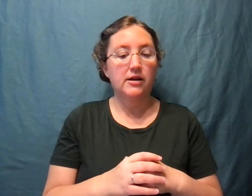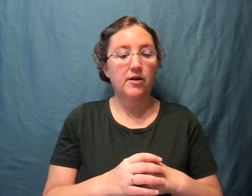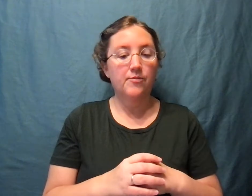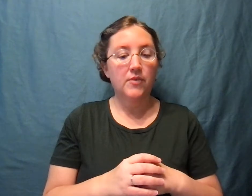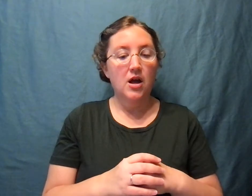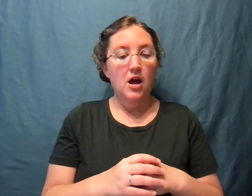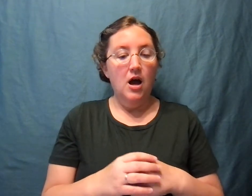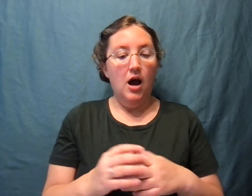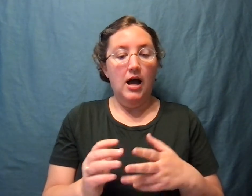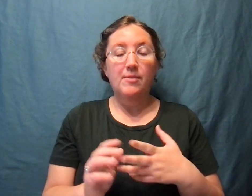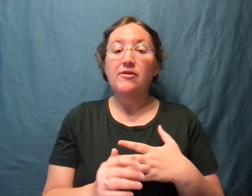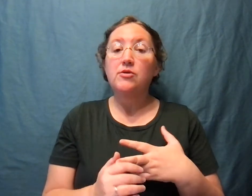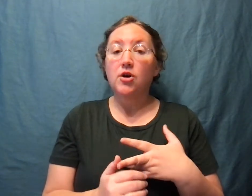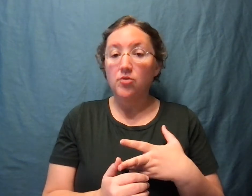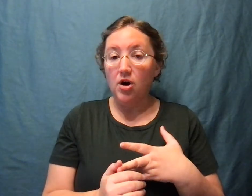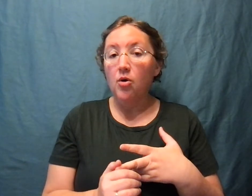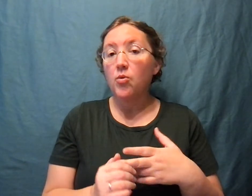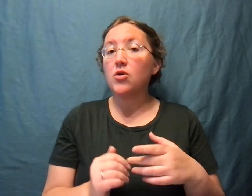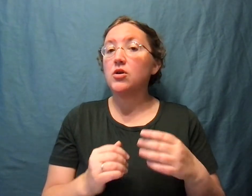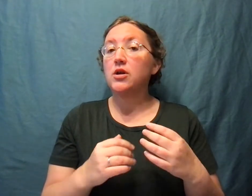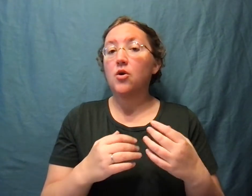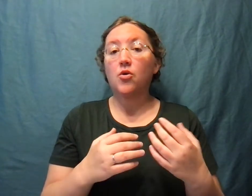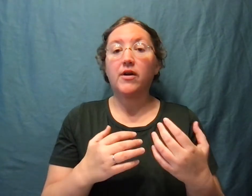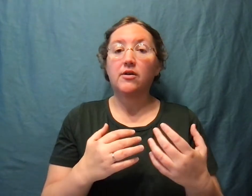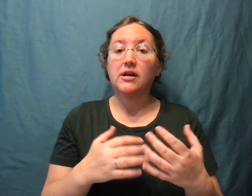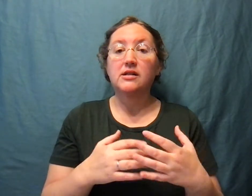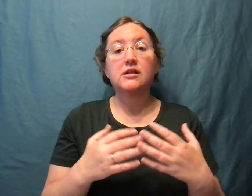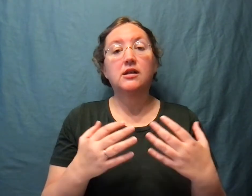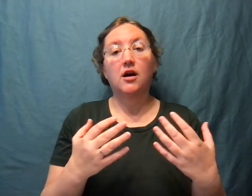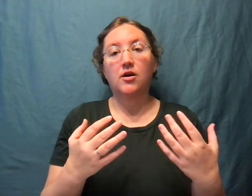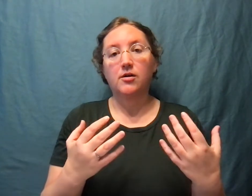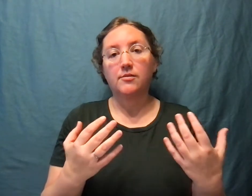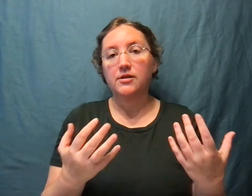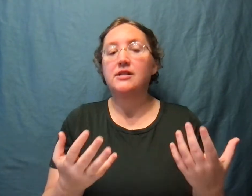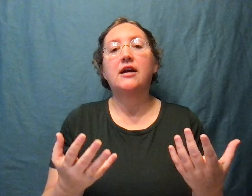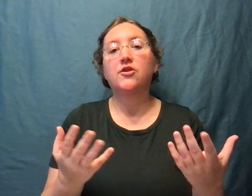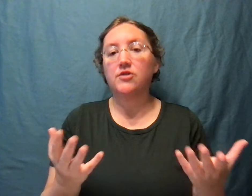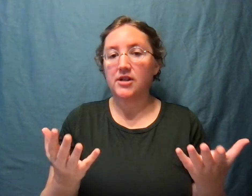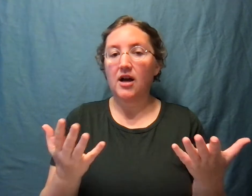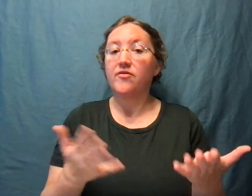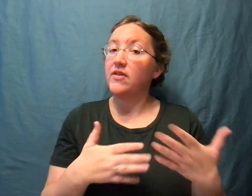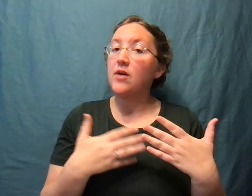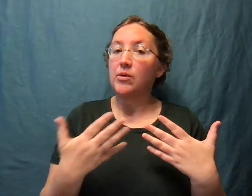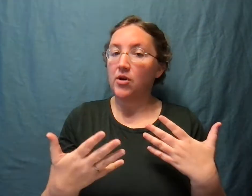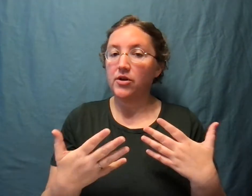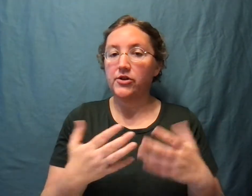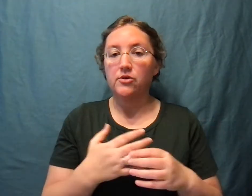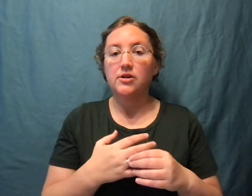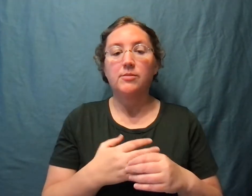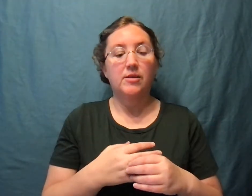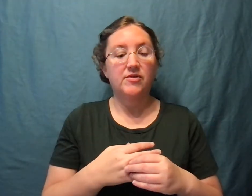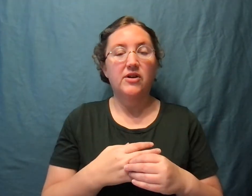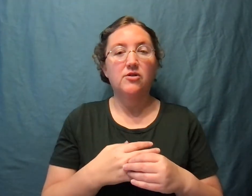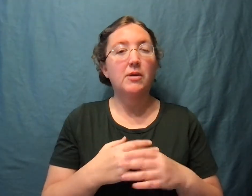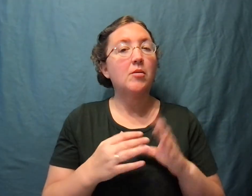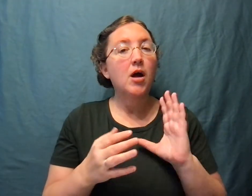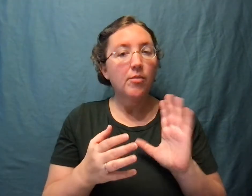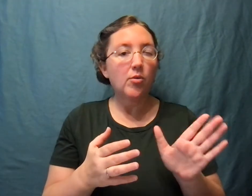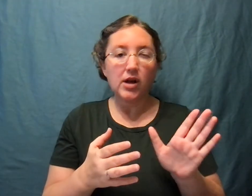etc. If you don't know a word or there isn't a standard sign for that, we will also sometimes fingerspell, but we'll get